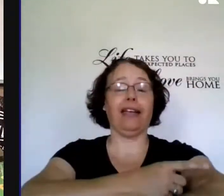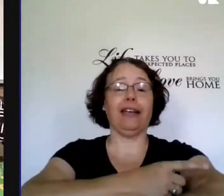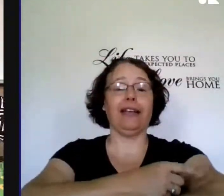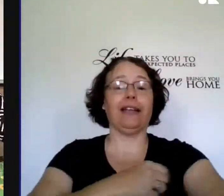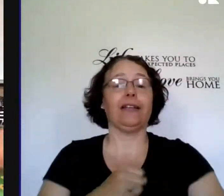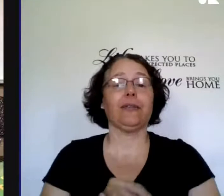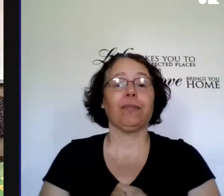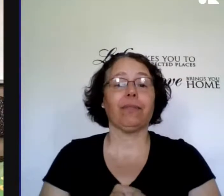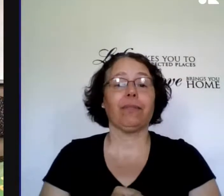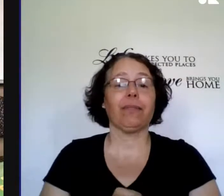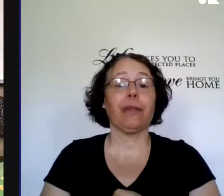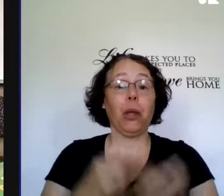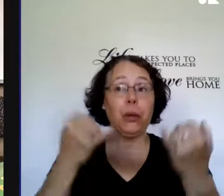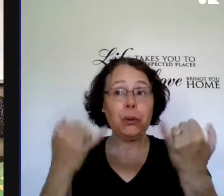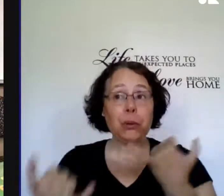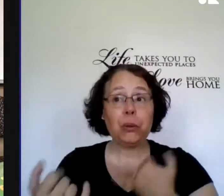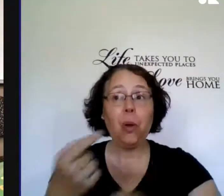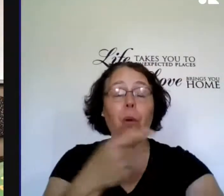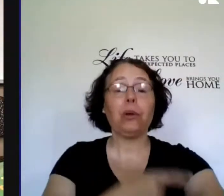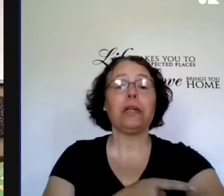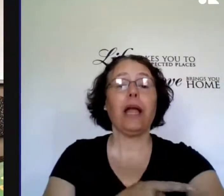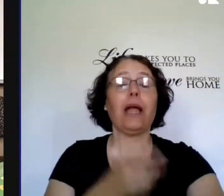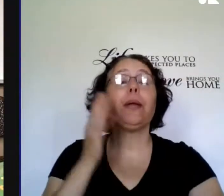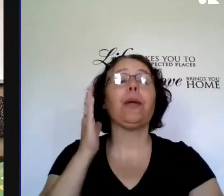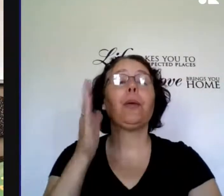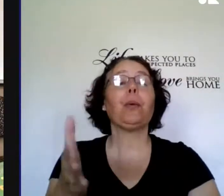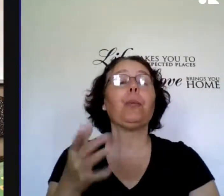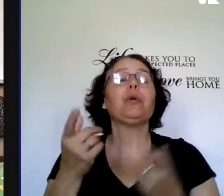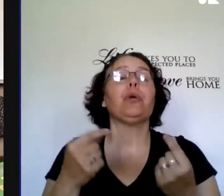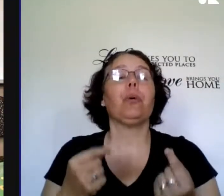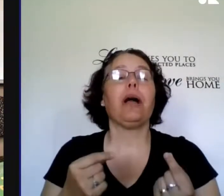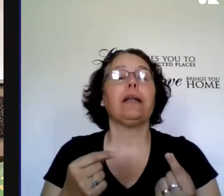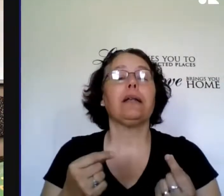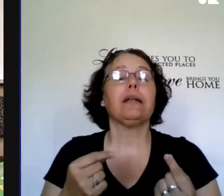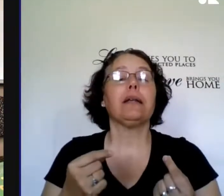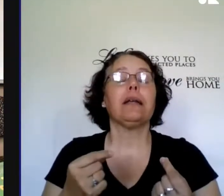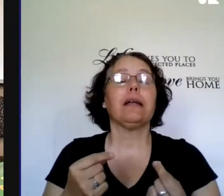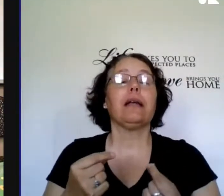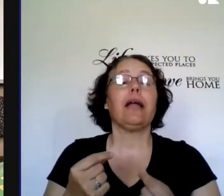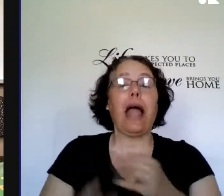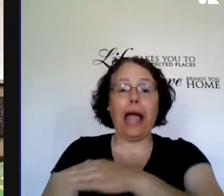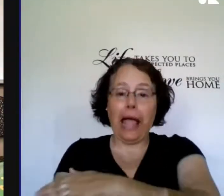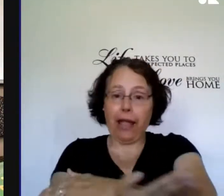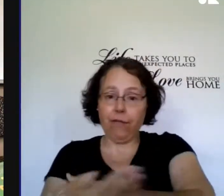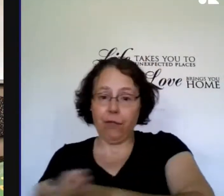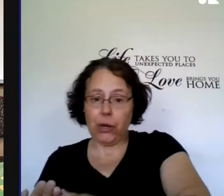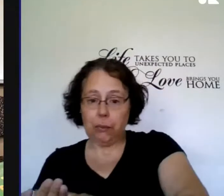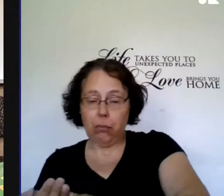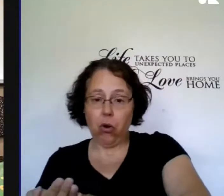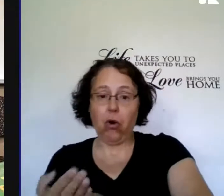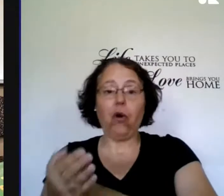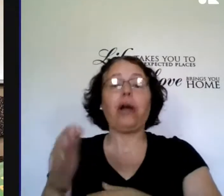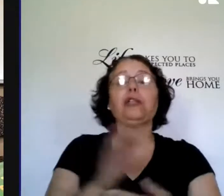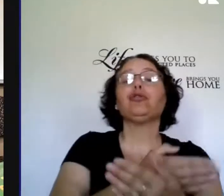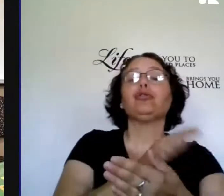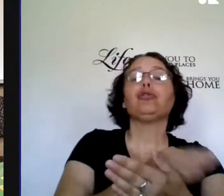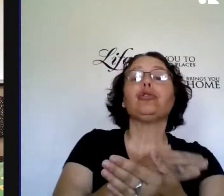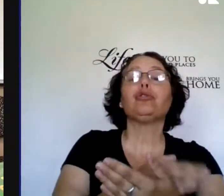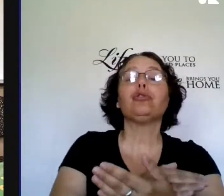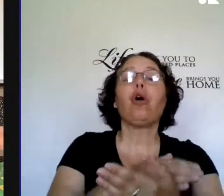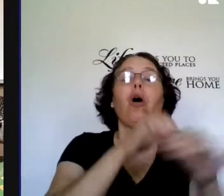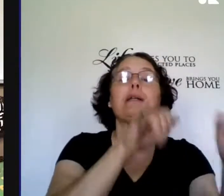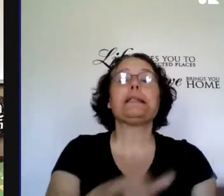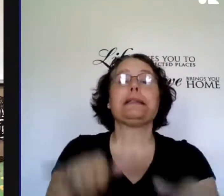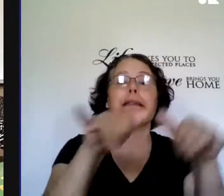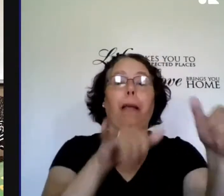for toddler time, we do the same song every morning at 10 a.m. on